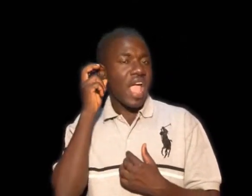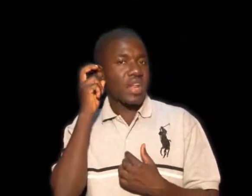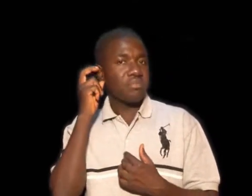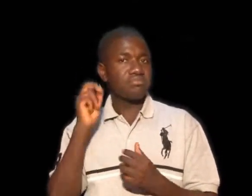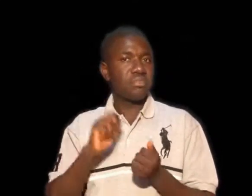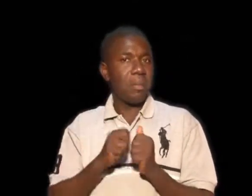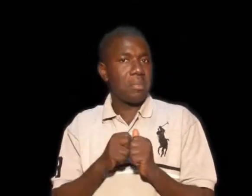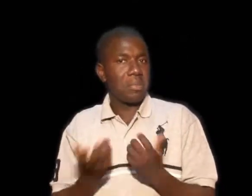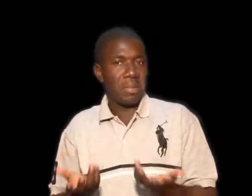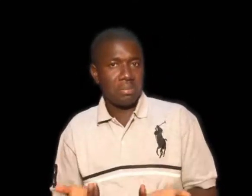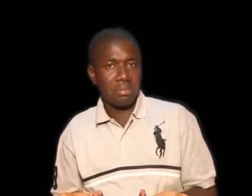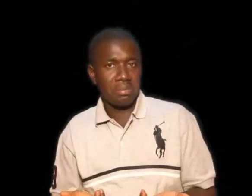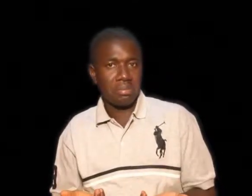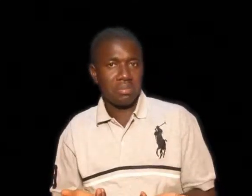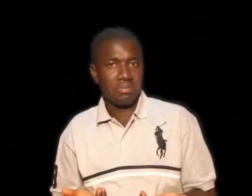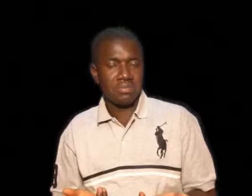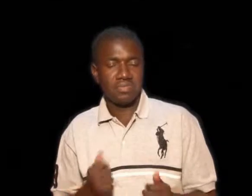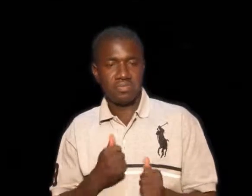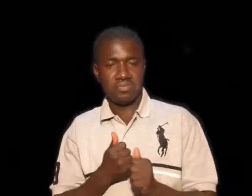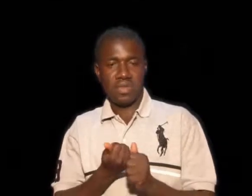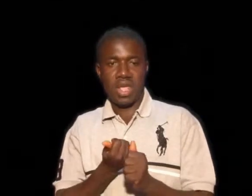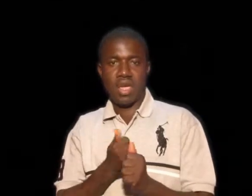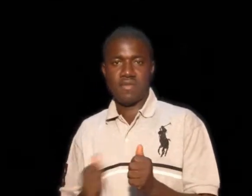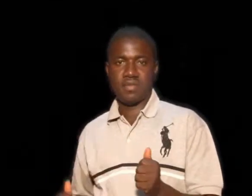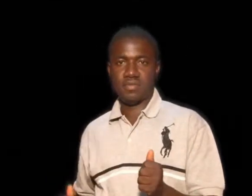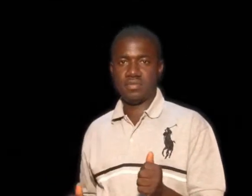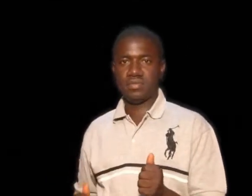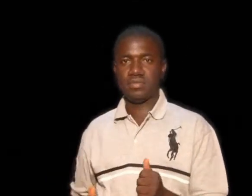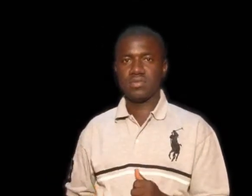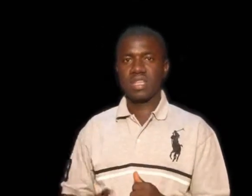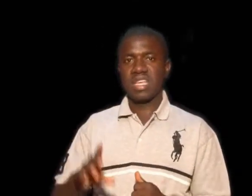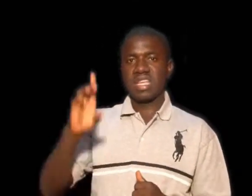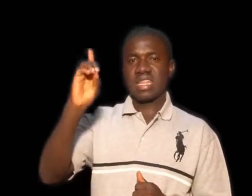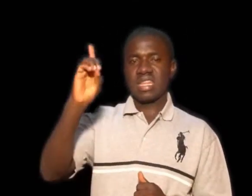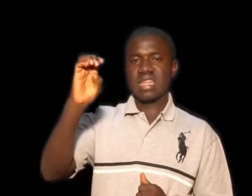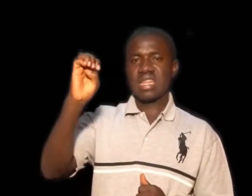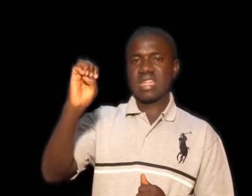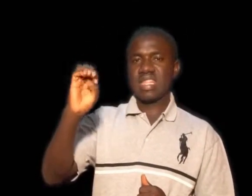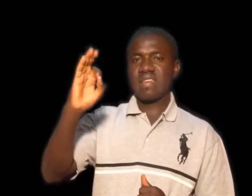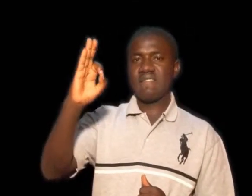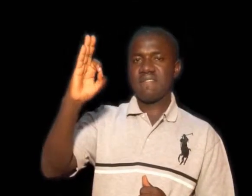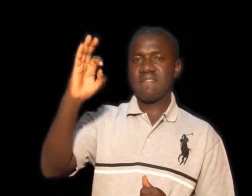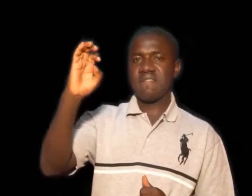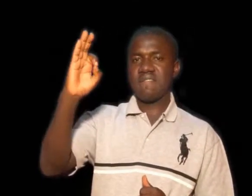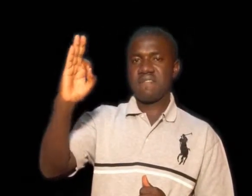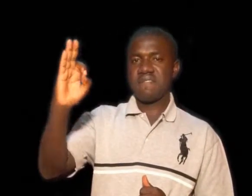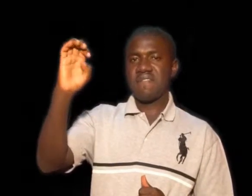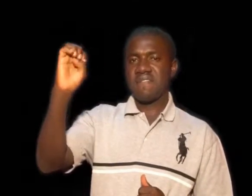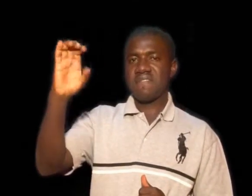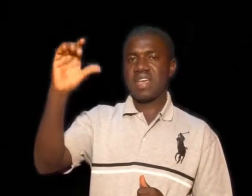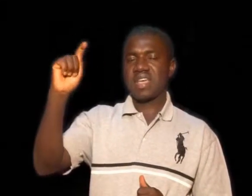results from impaired hearing. Avoid: defective,